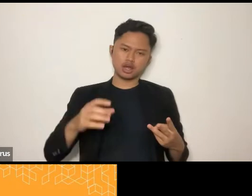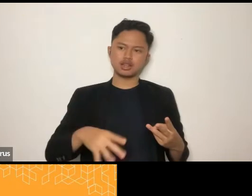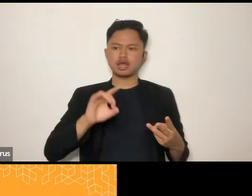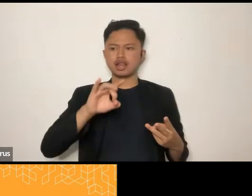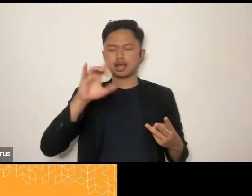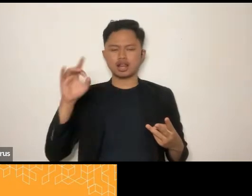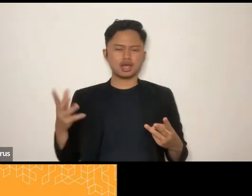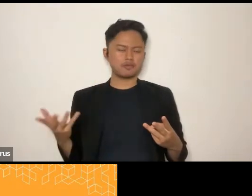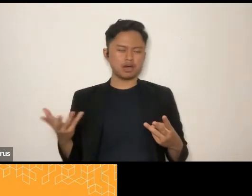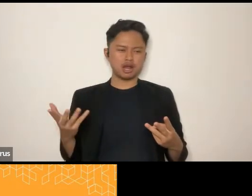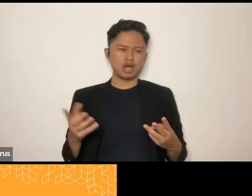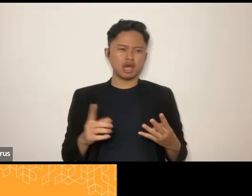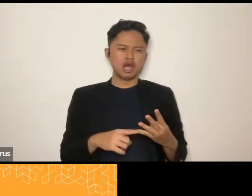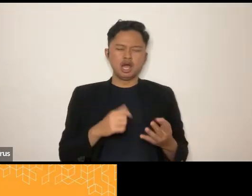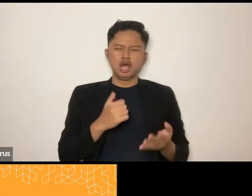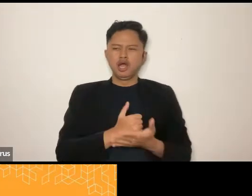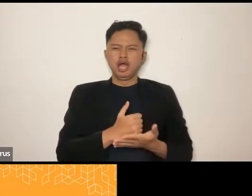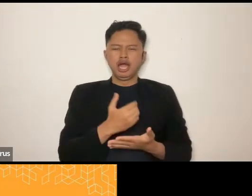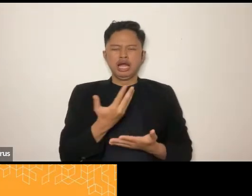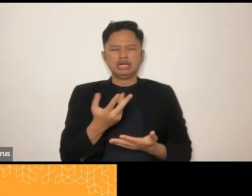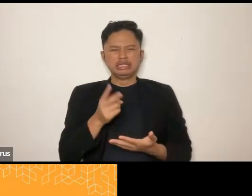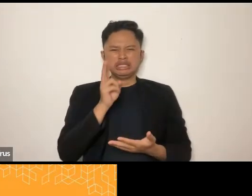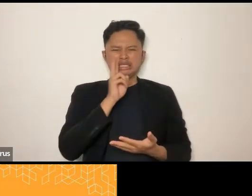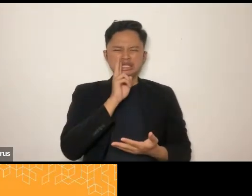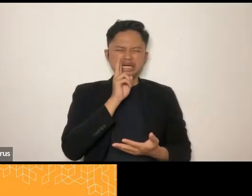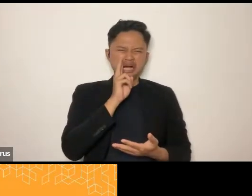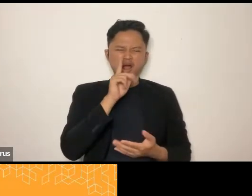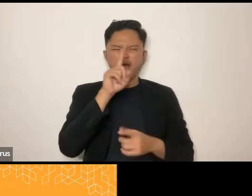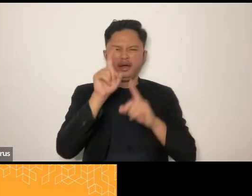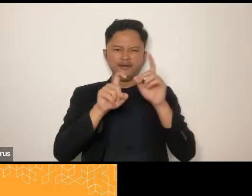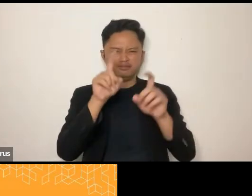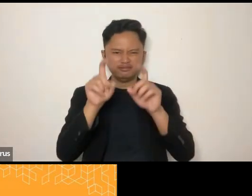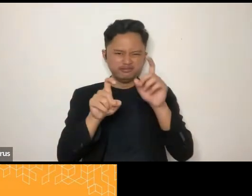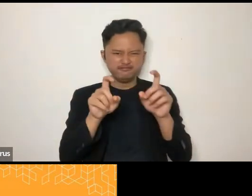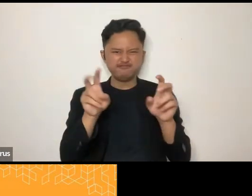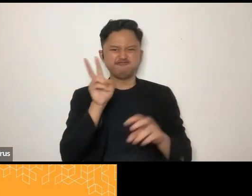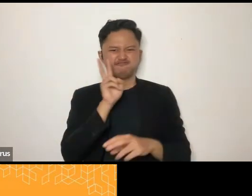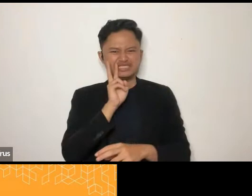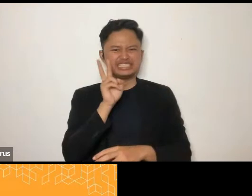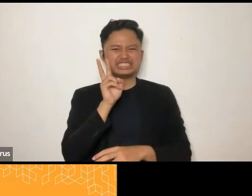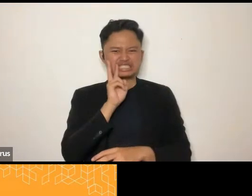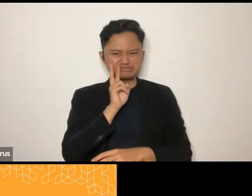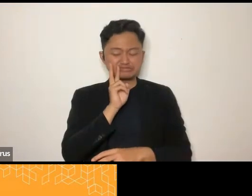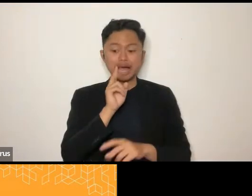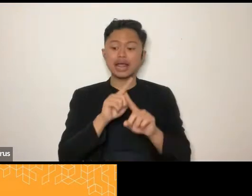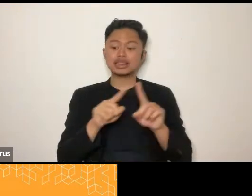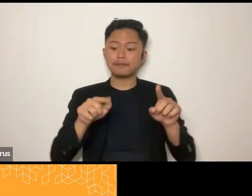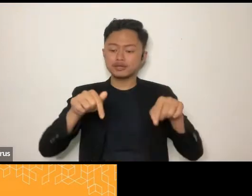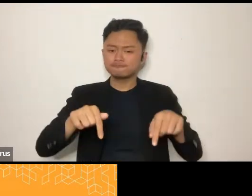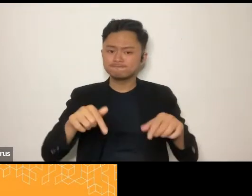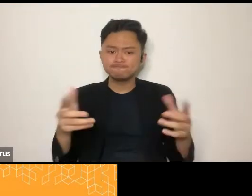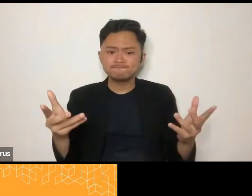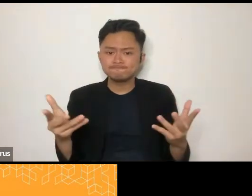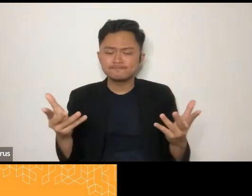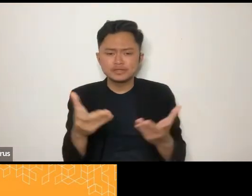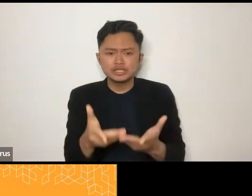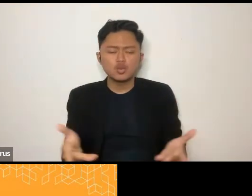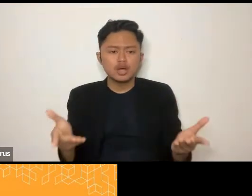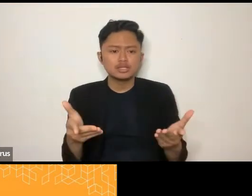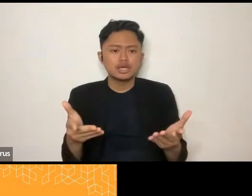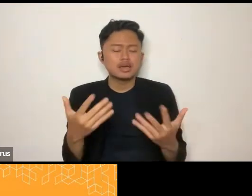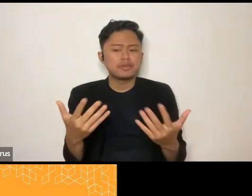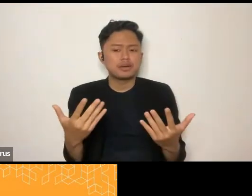Basically, similar to with the previous questions, but this time in how in reality